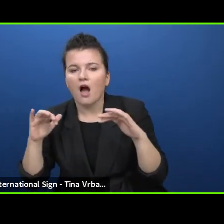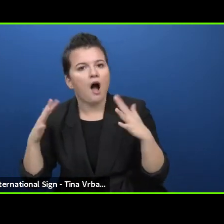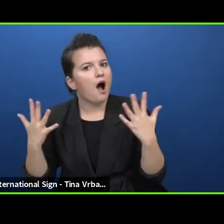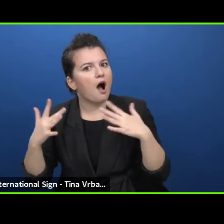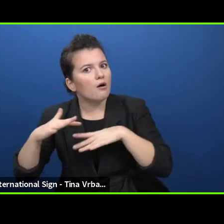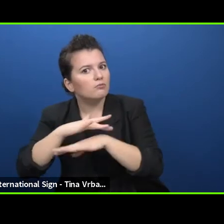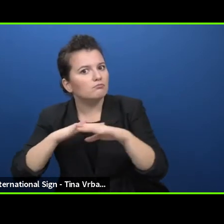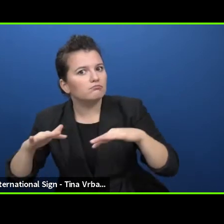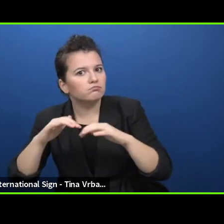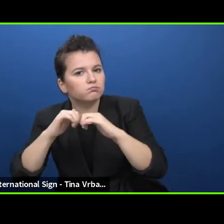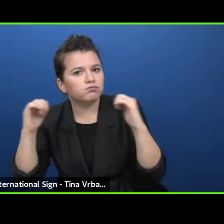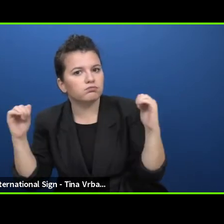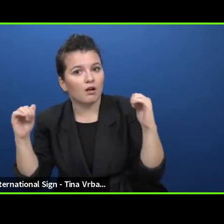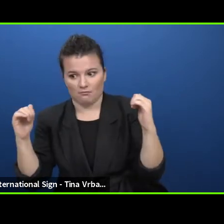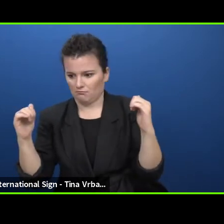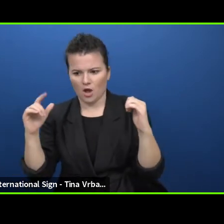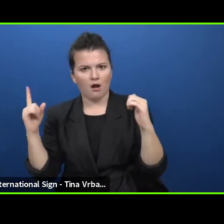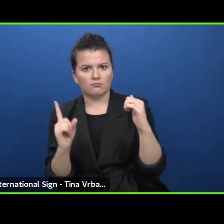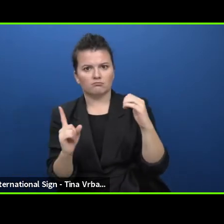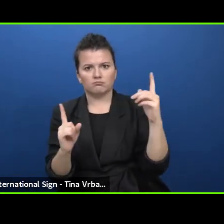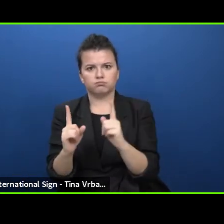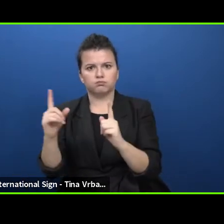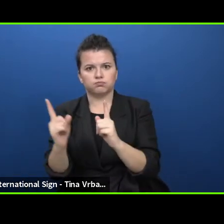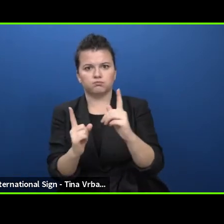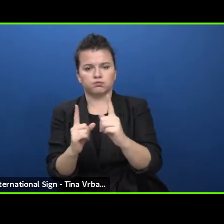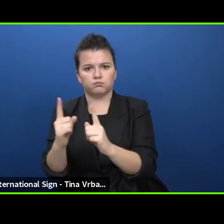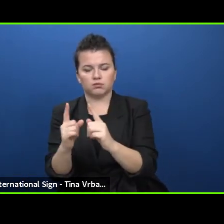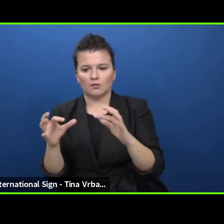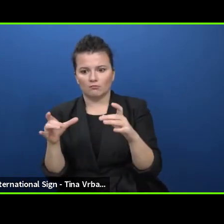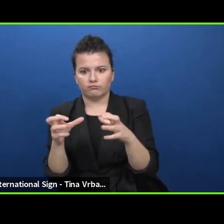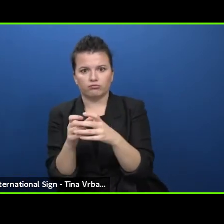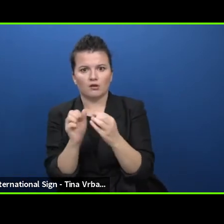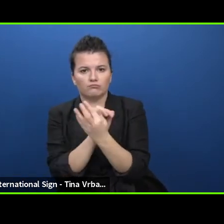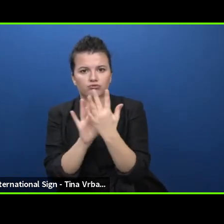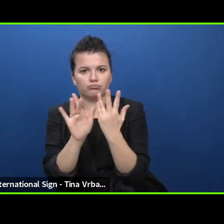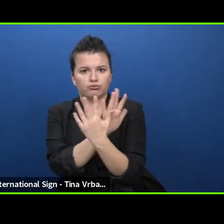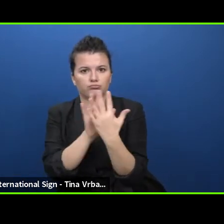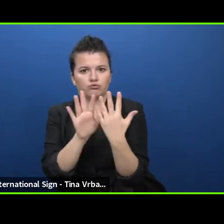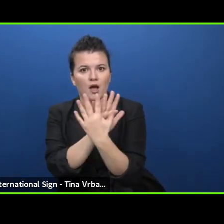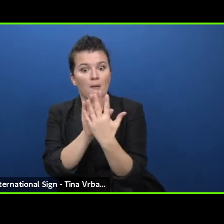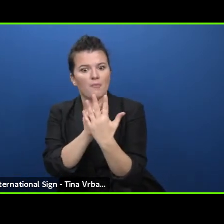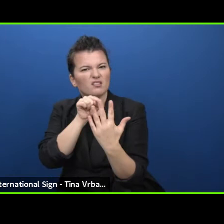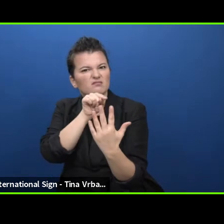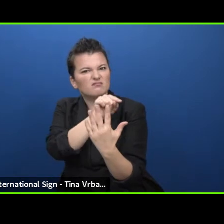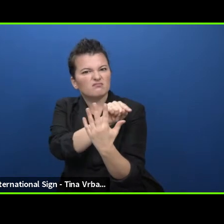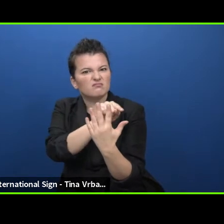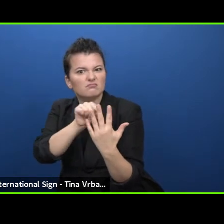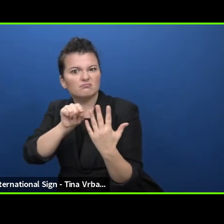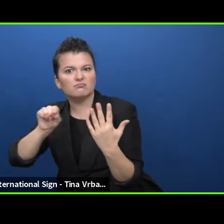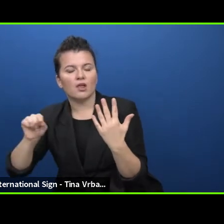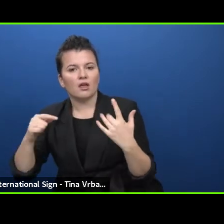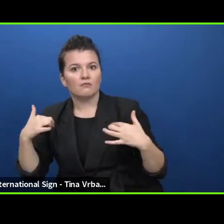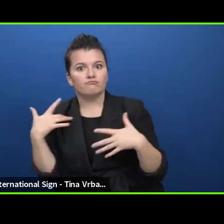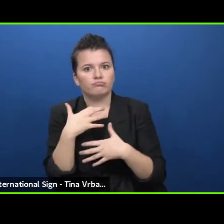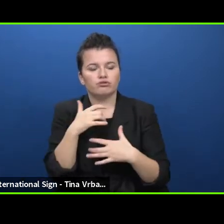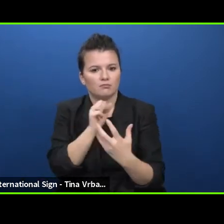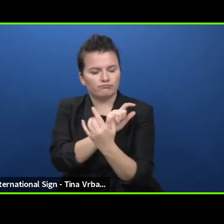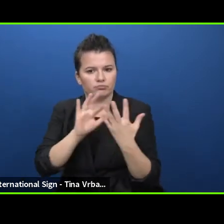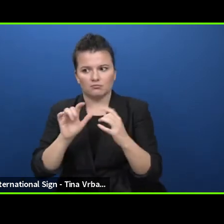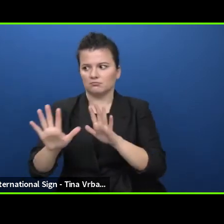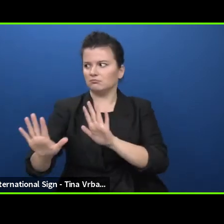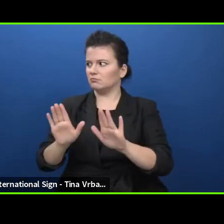neatly arranged collection of individual paranoid projections. Like a chain of fast food venues, people